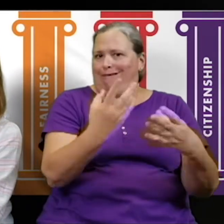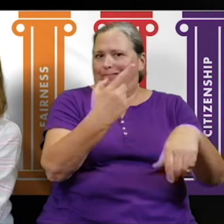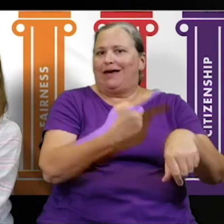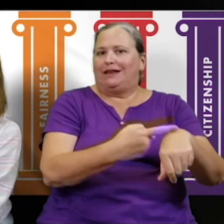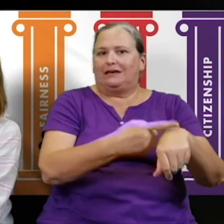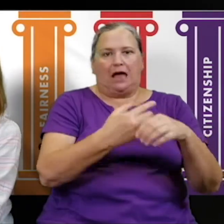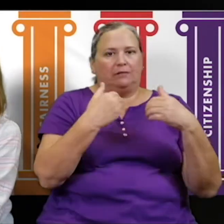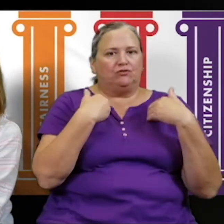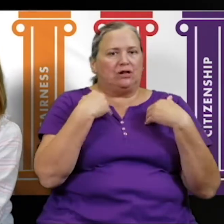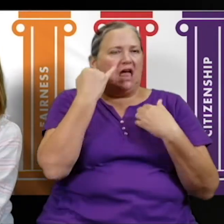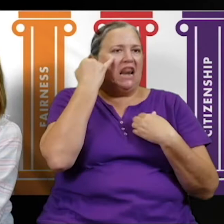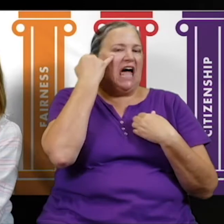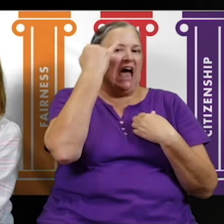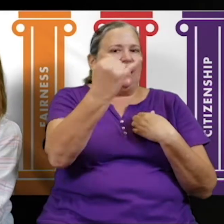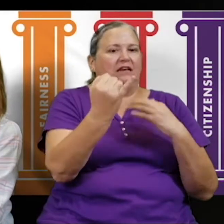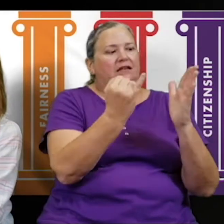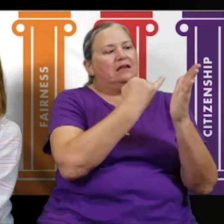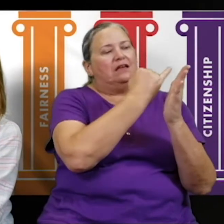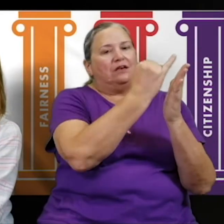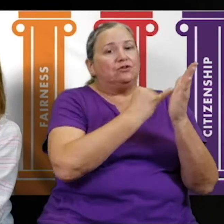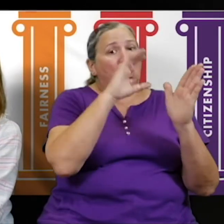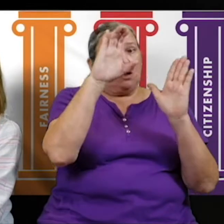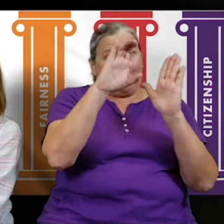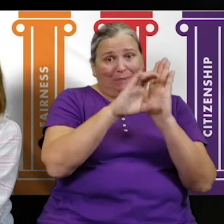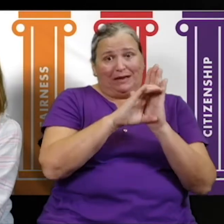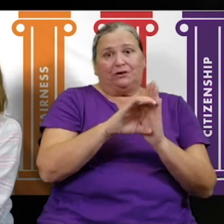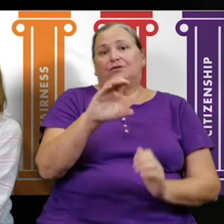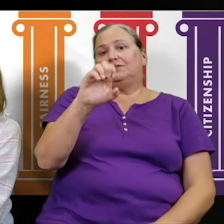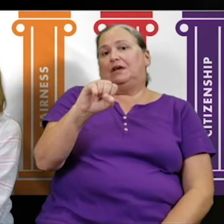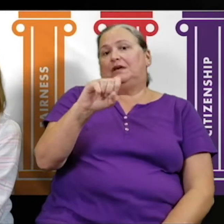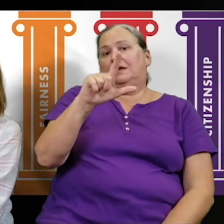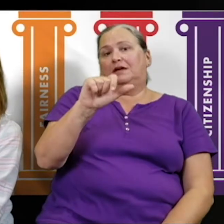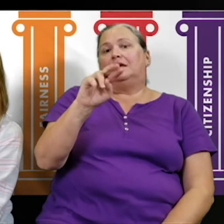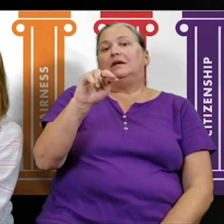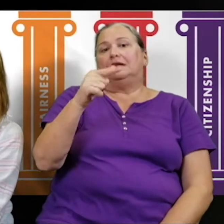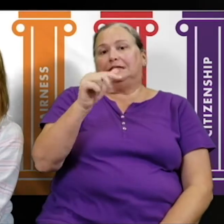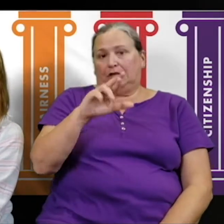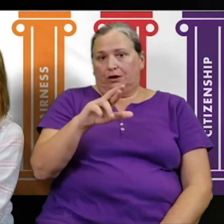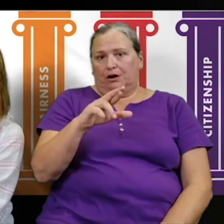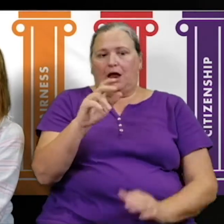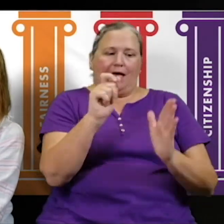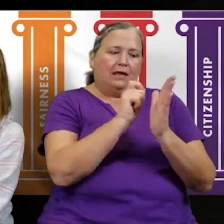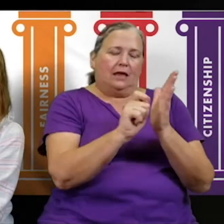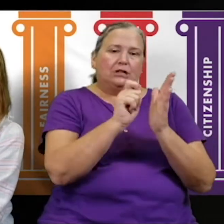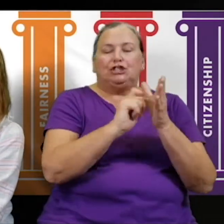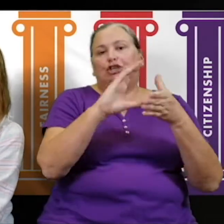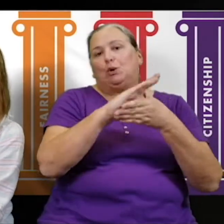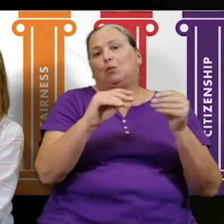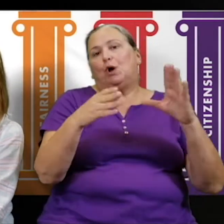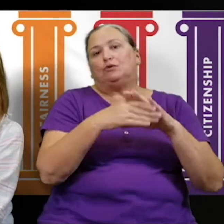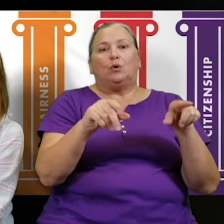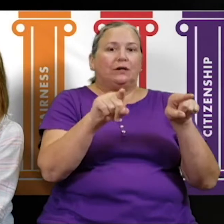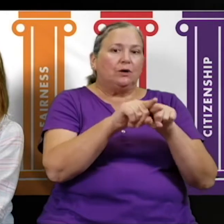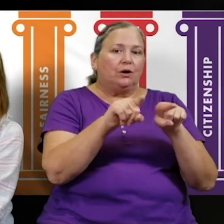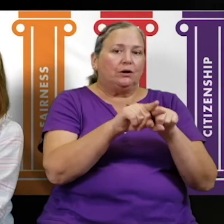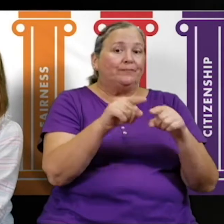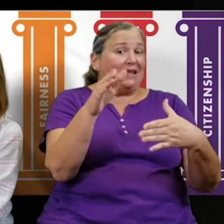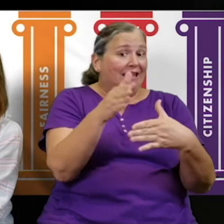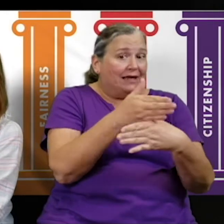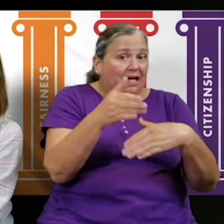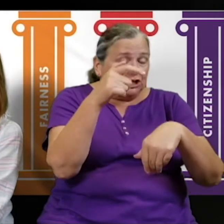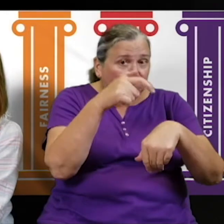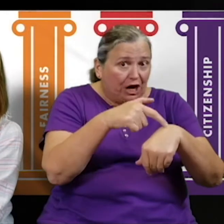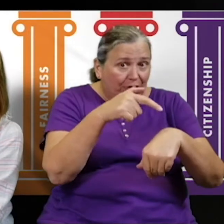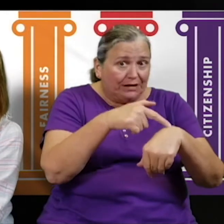ideas. She drew pictures of Mr. Slinger, and she wrote stories about him too. During sharing time,